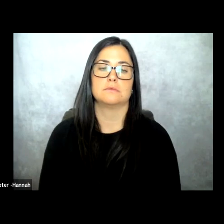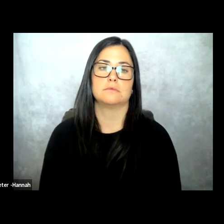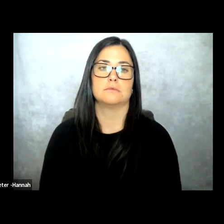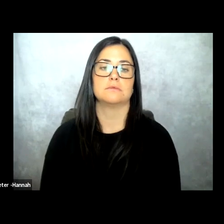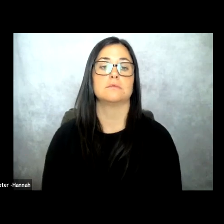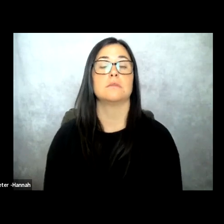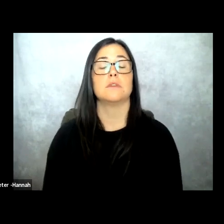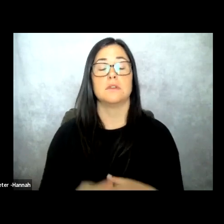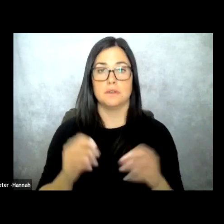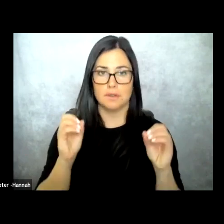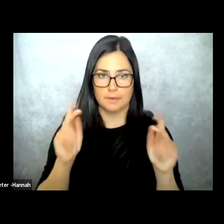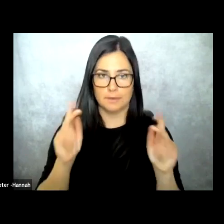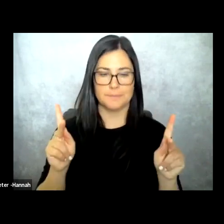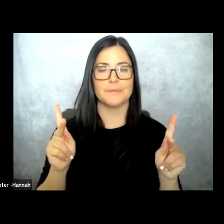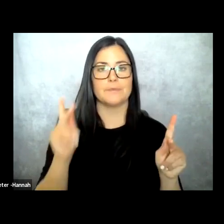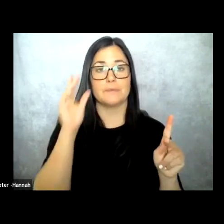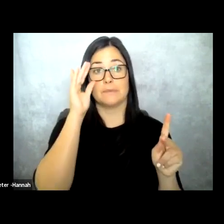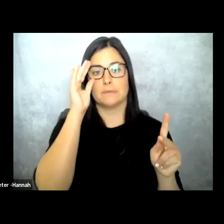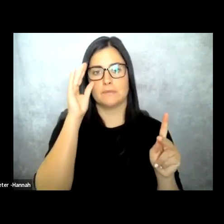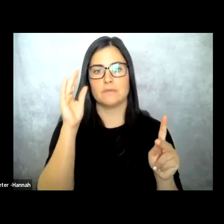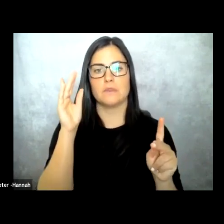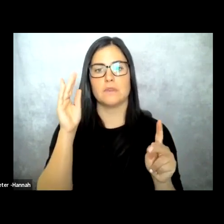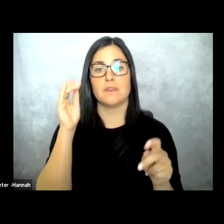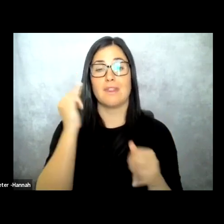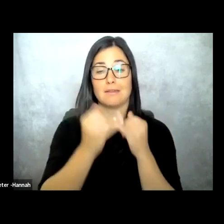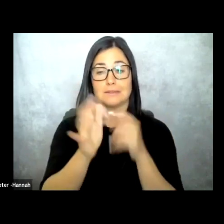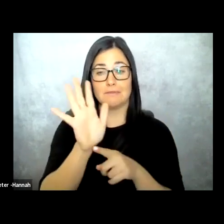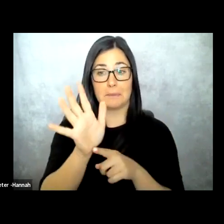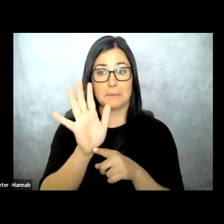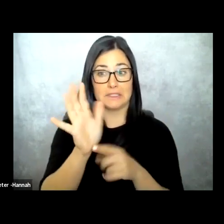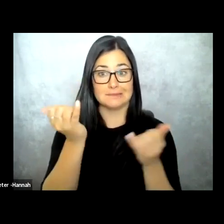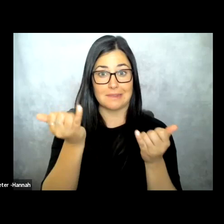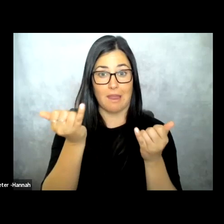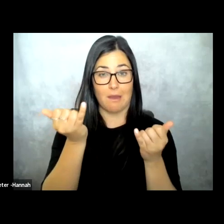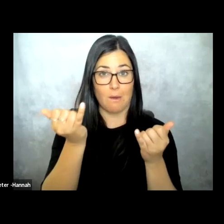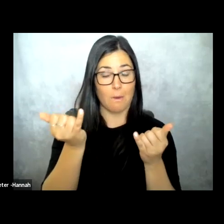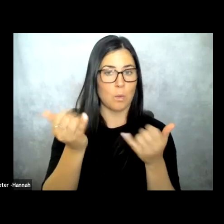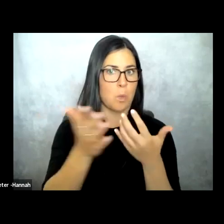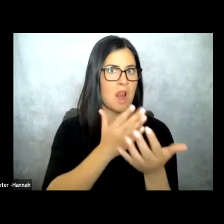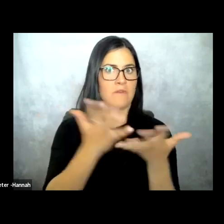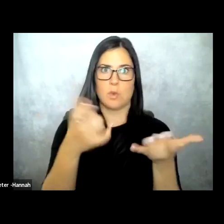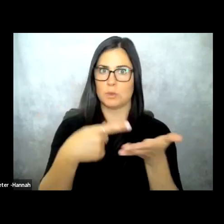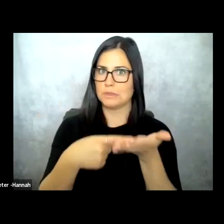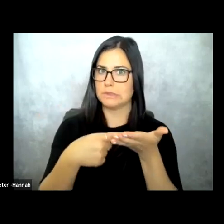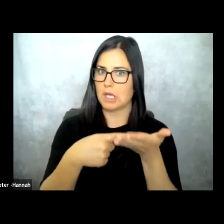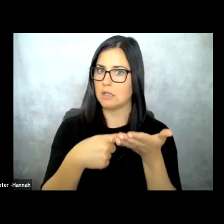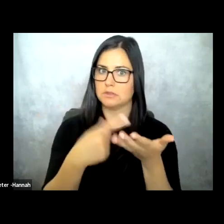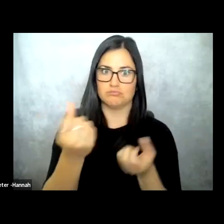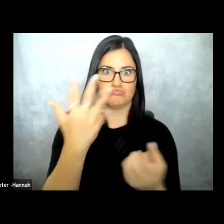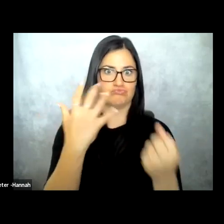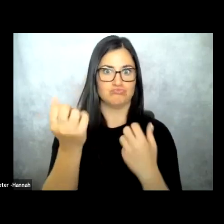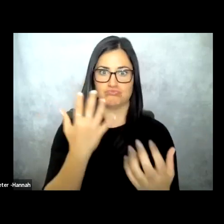With that said, the final 5 minutes are open to whatever you guys want to talk about.